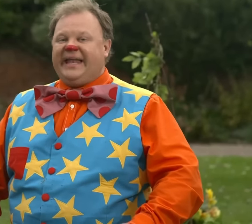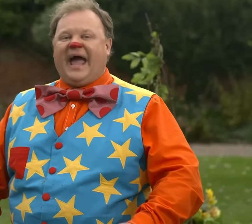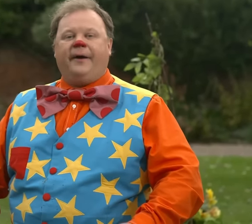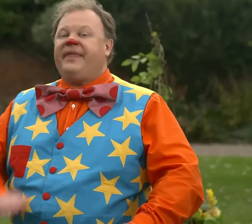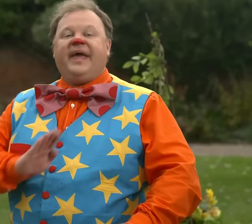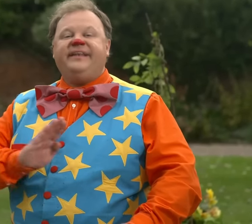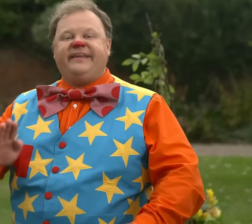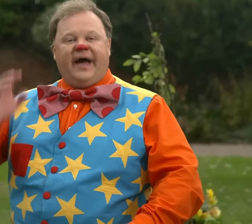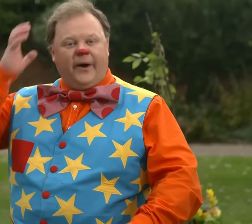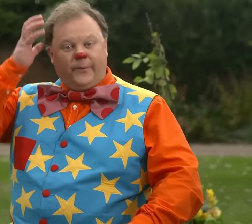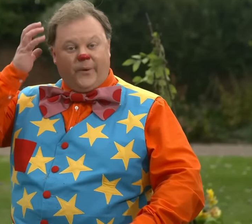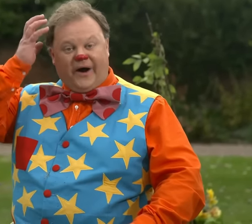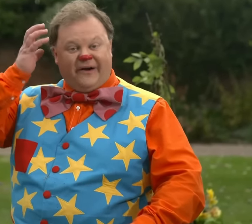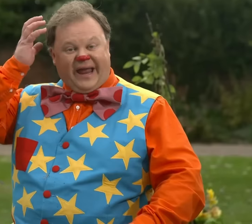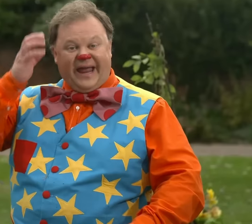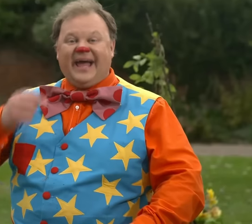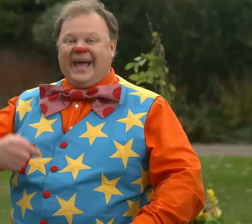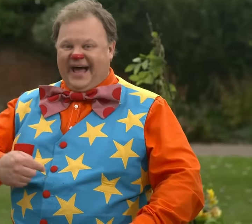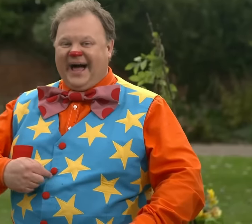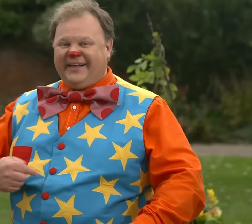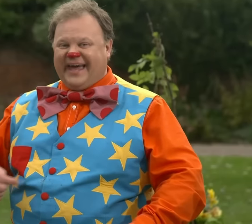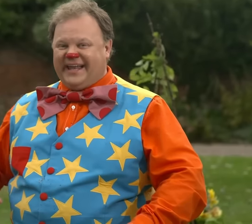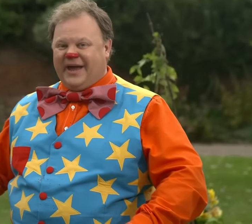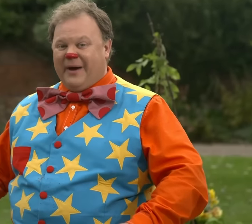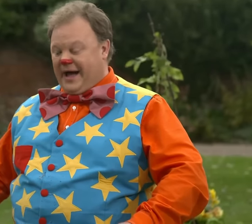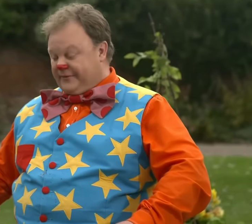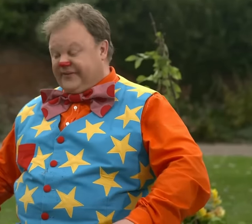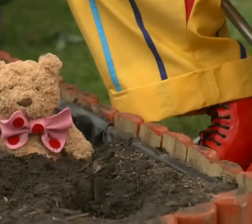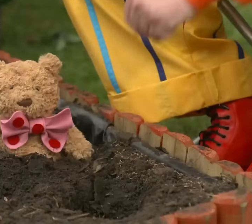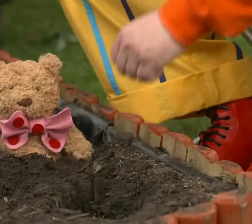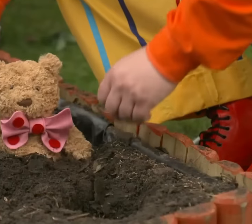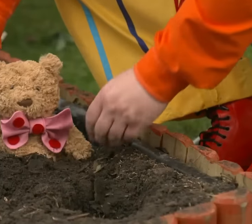Now, don't worry. I'll get you out.